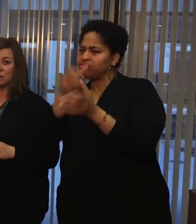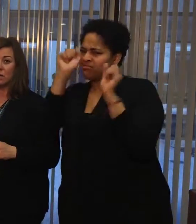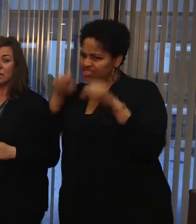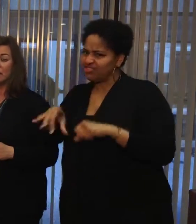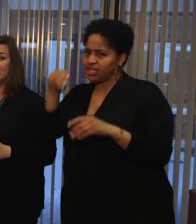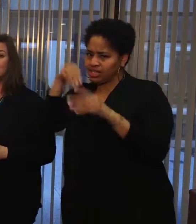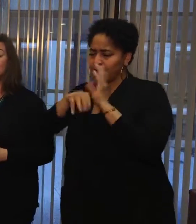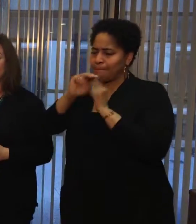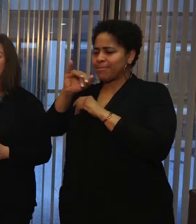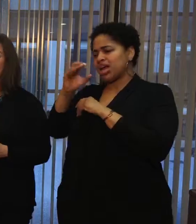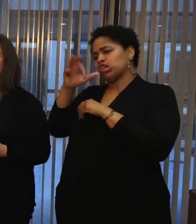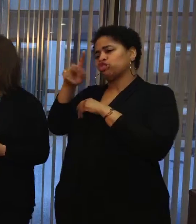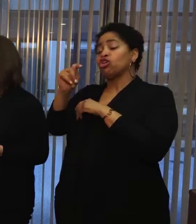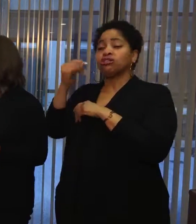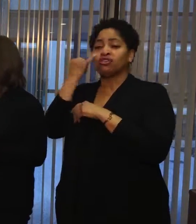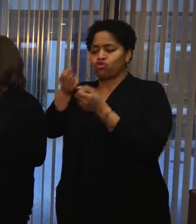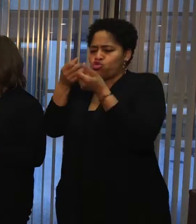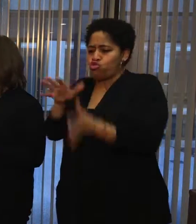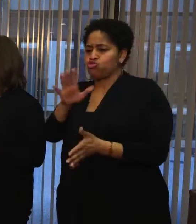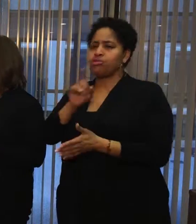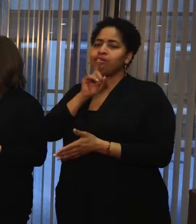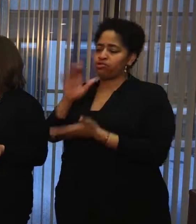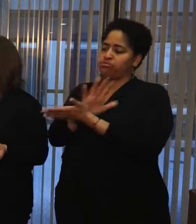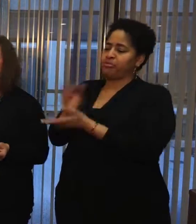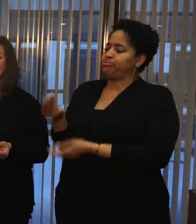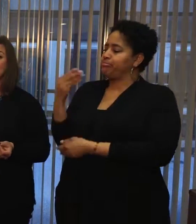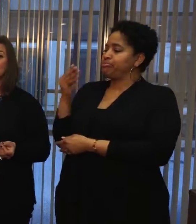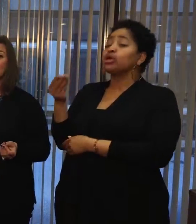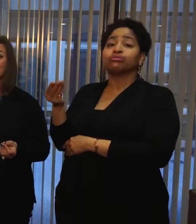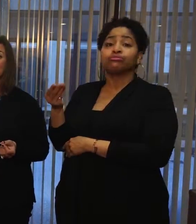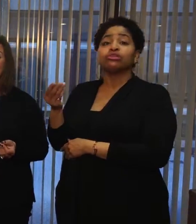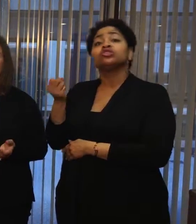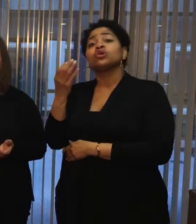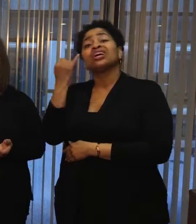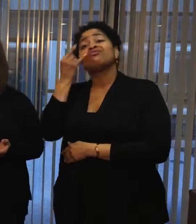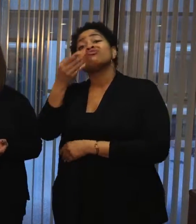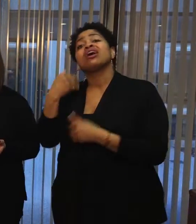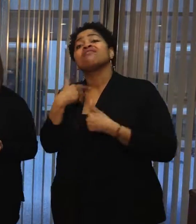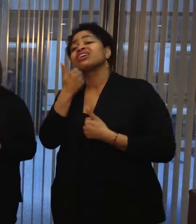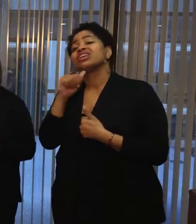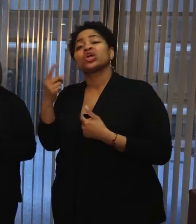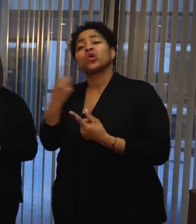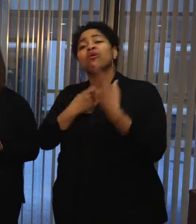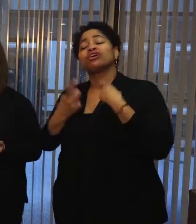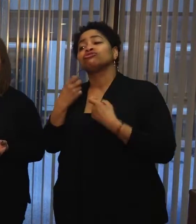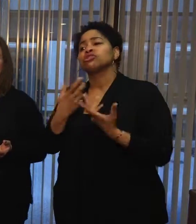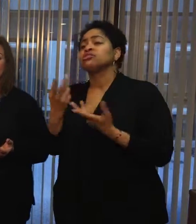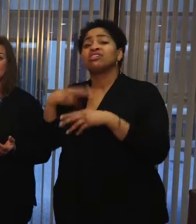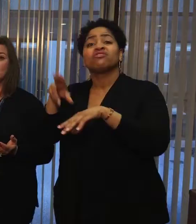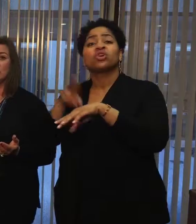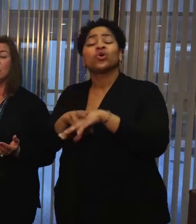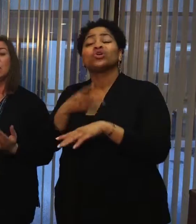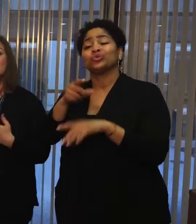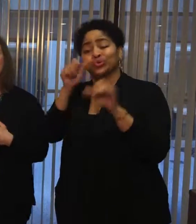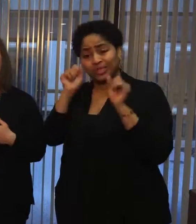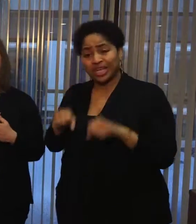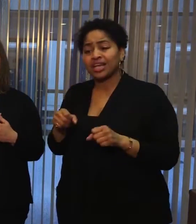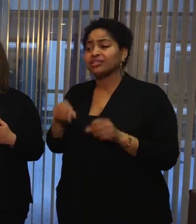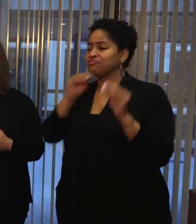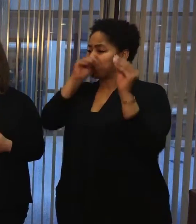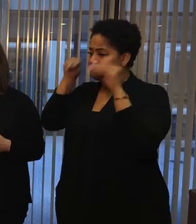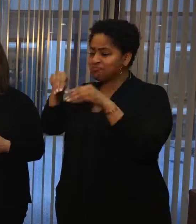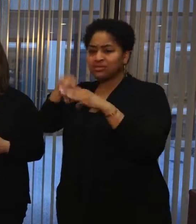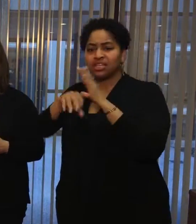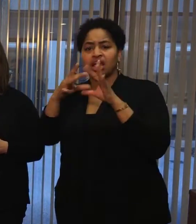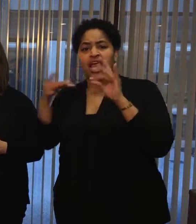my chart in case you lose those actual pieces of paper. So if you have any questions, of course, you can put them